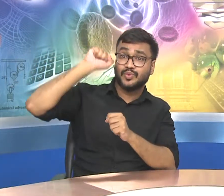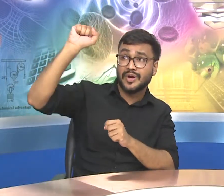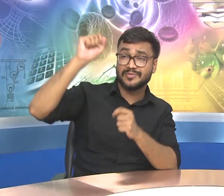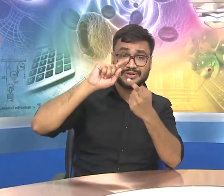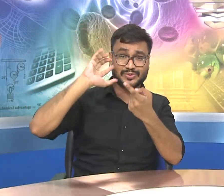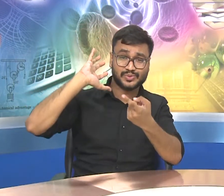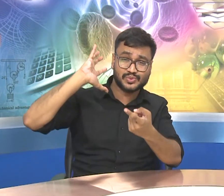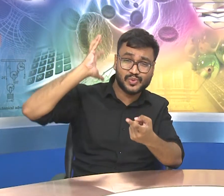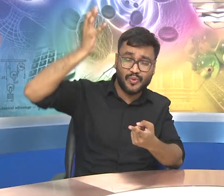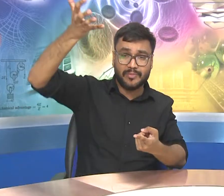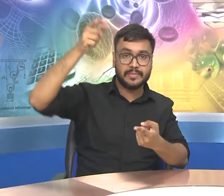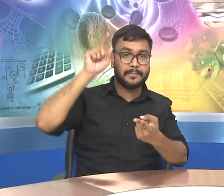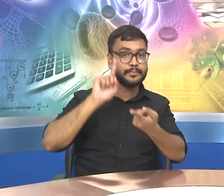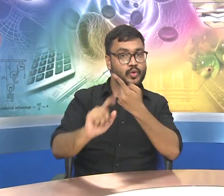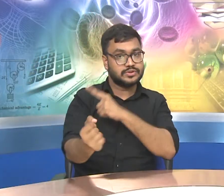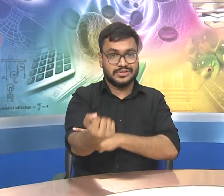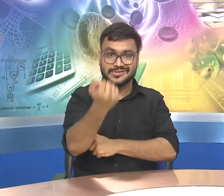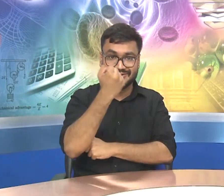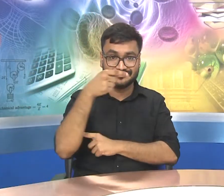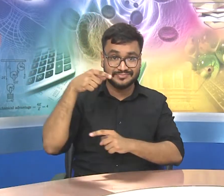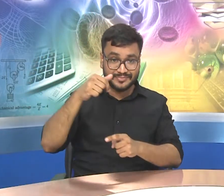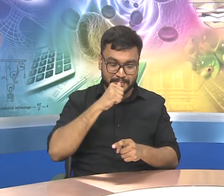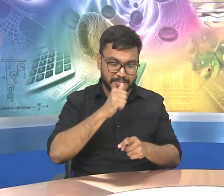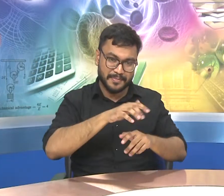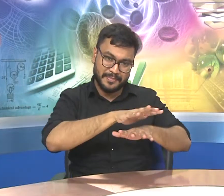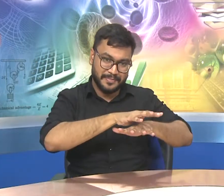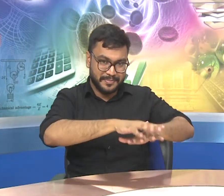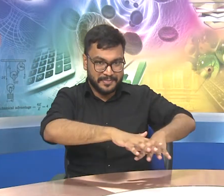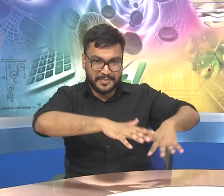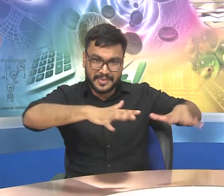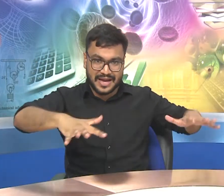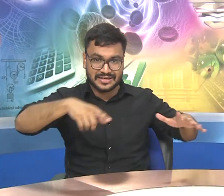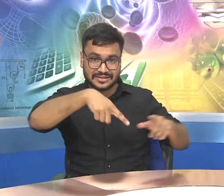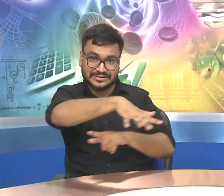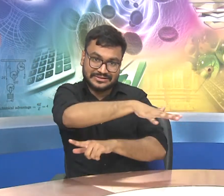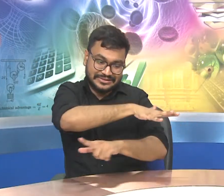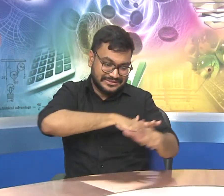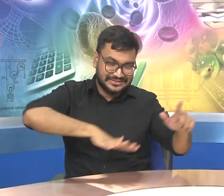Green plants prepare food by photosynthesis.